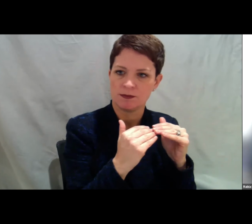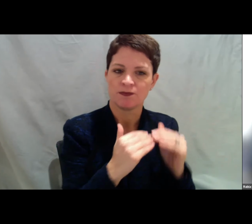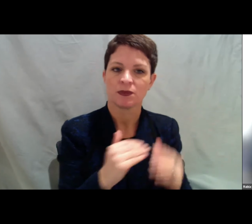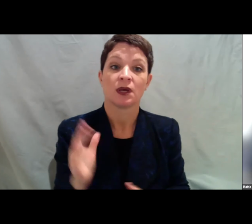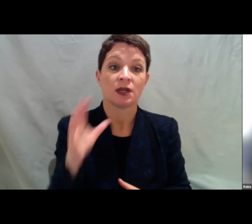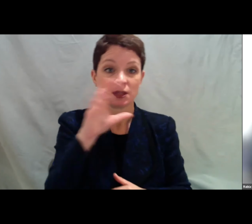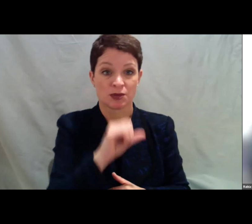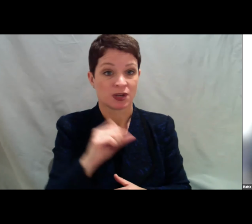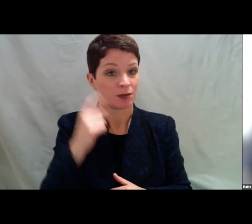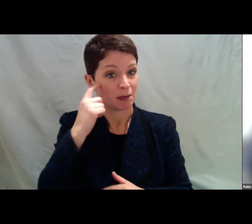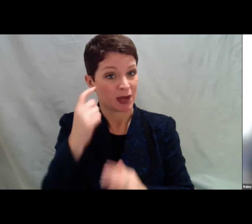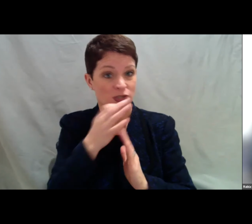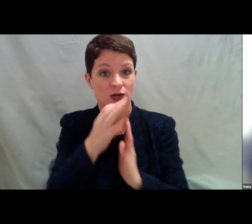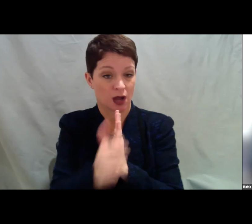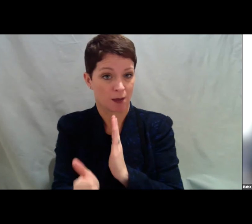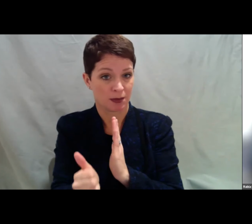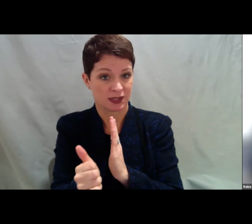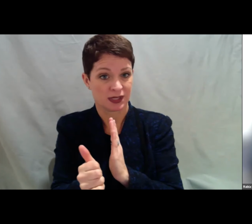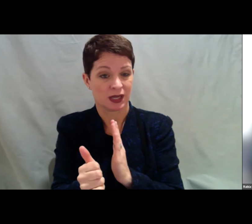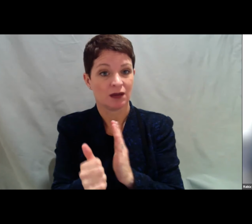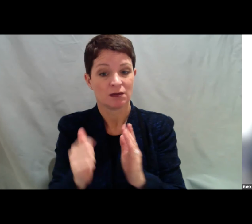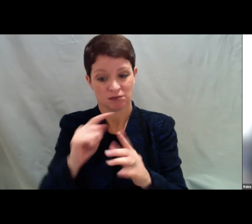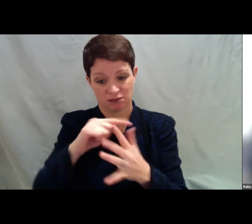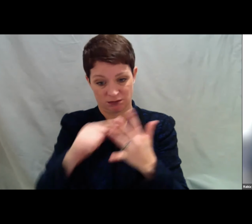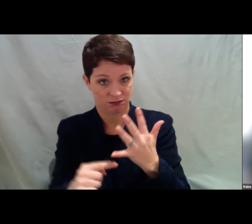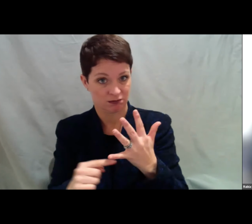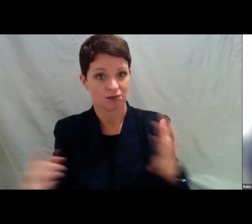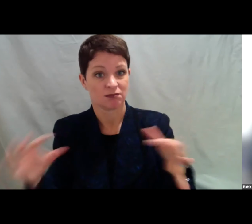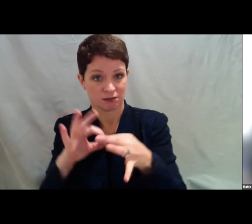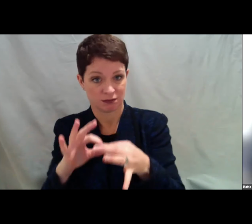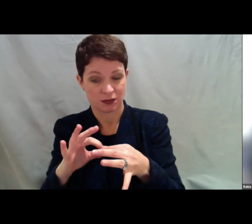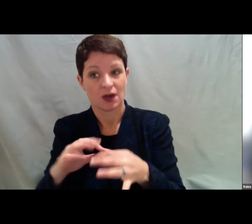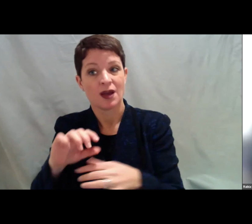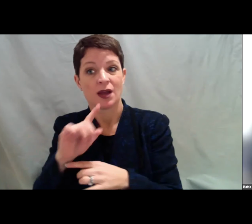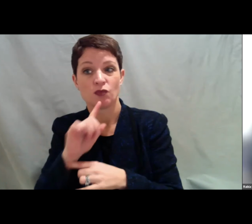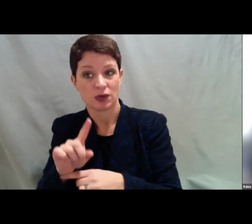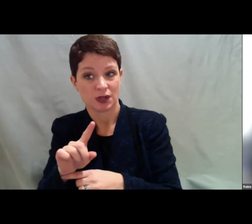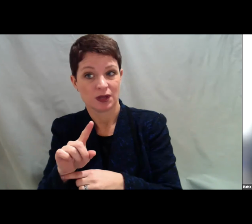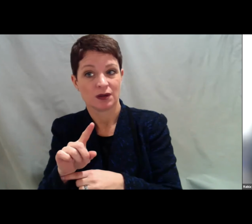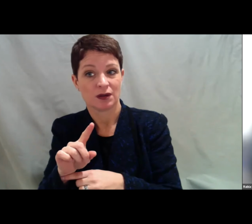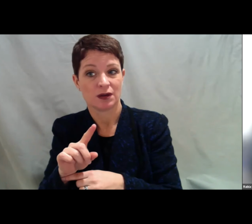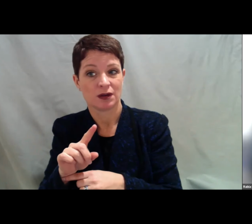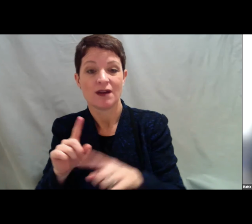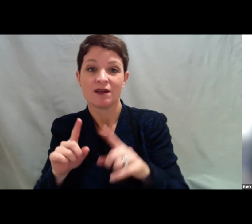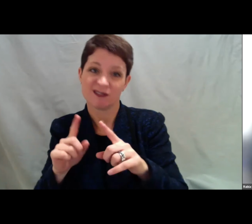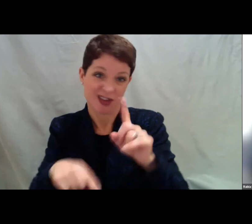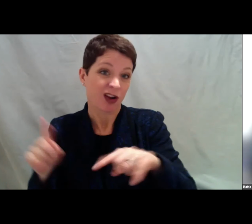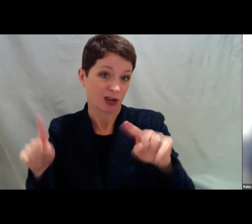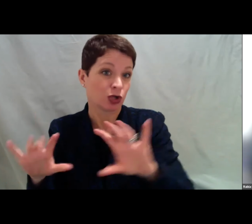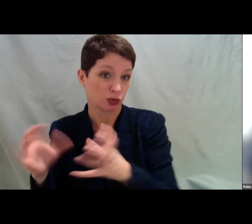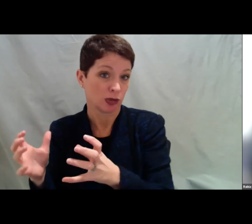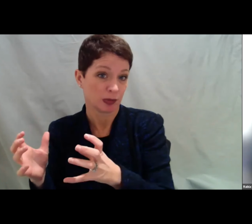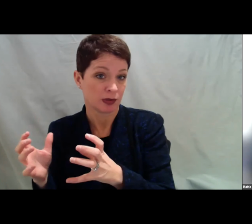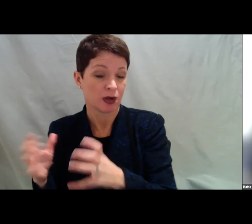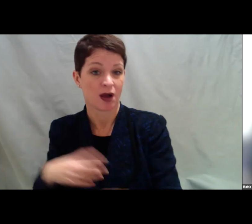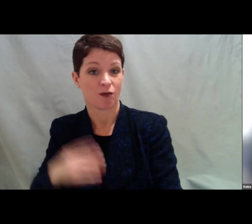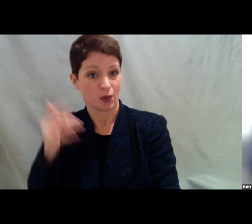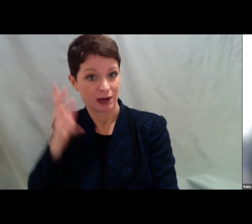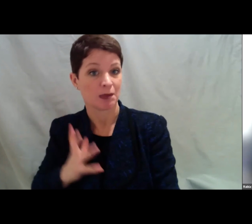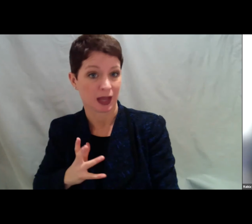presumptions of mental competency knit together an otherwise varied group of white